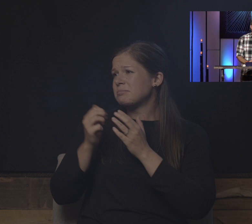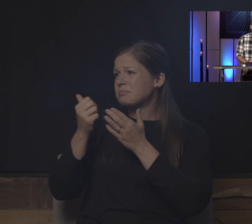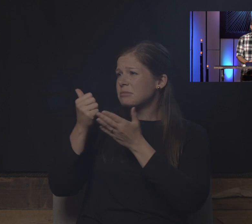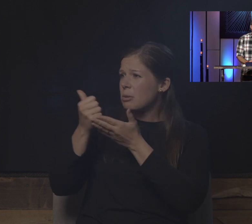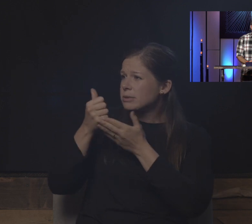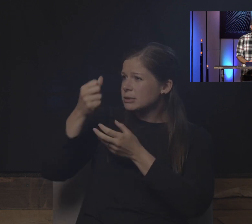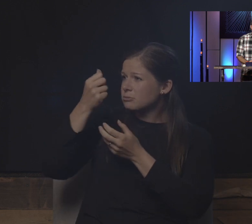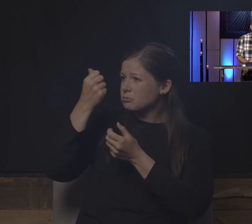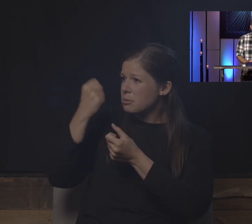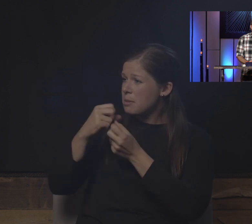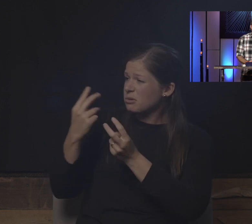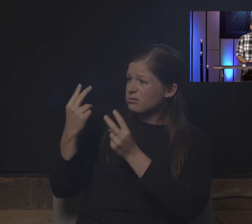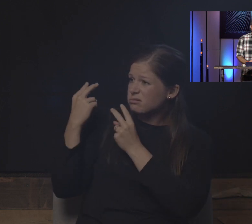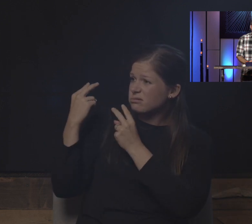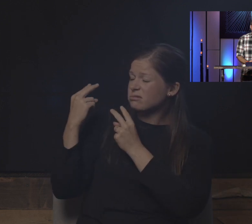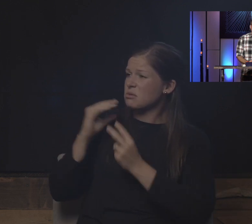Christian.